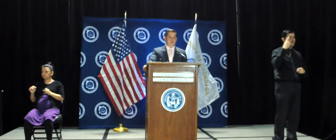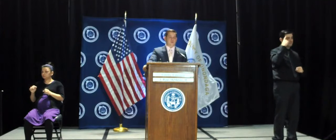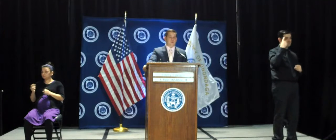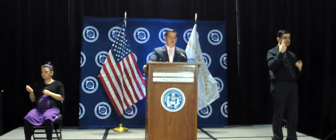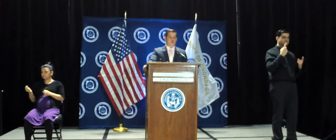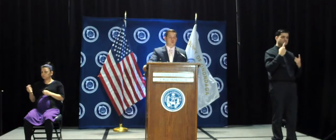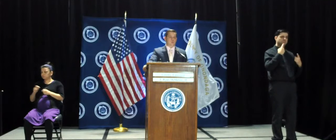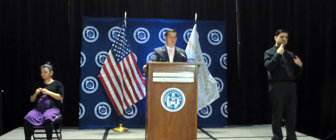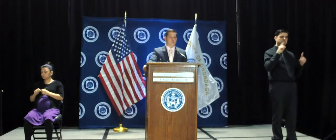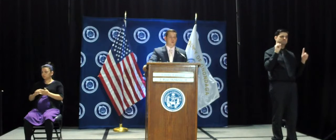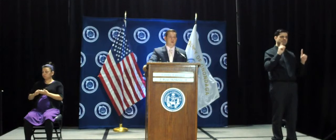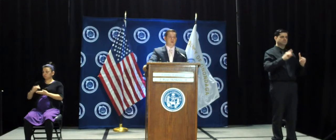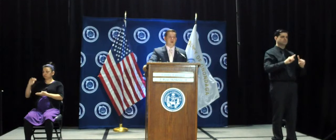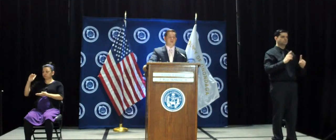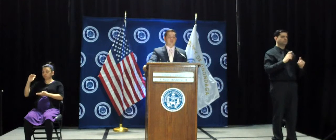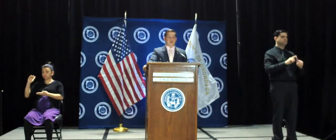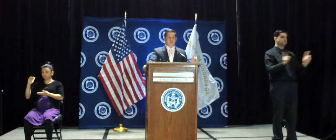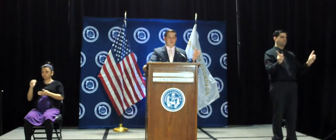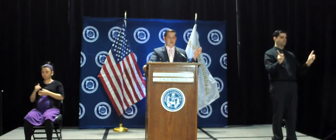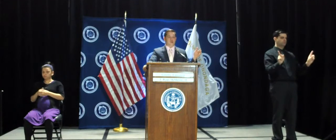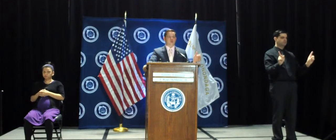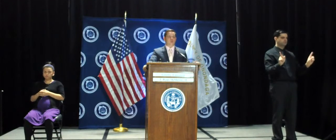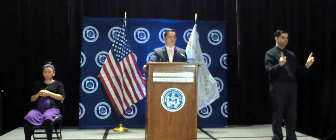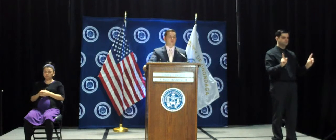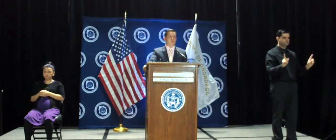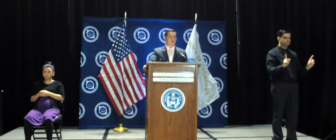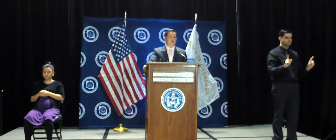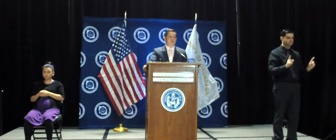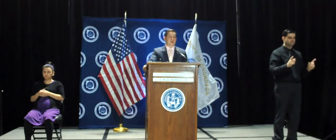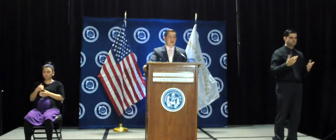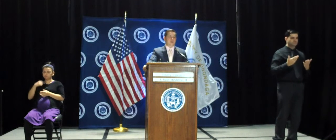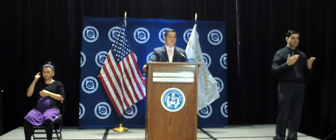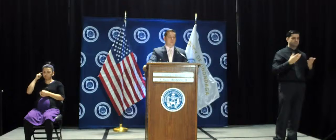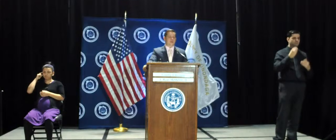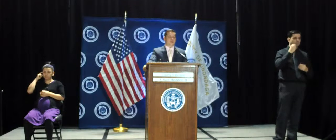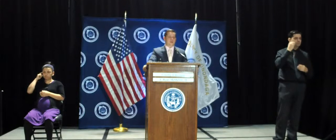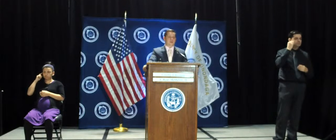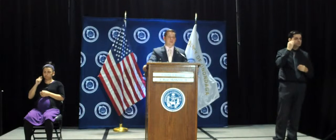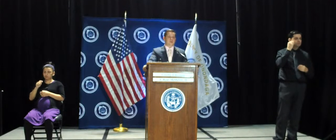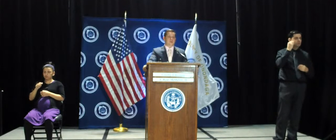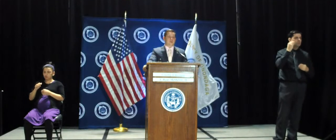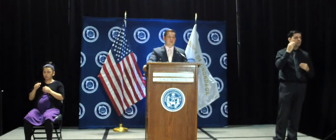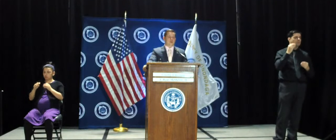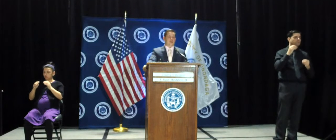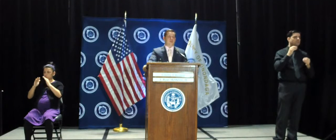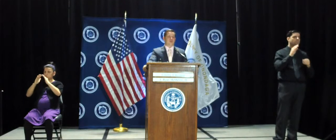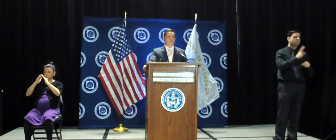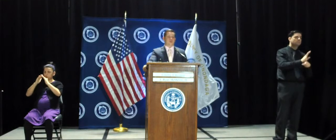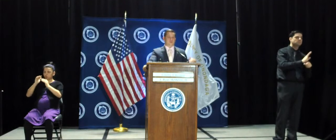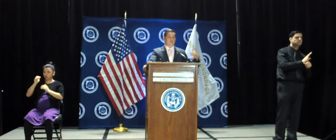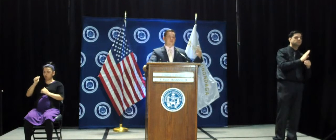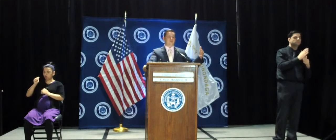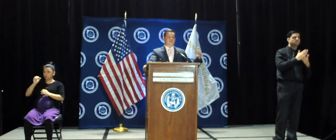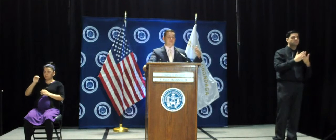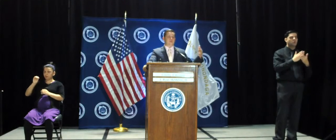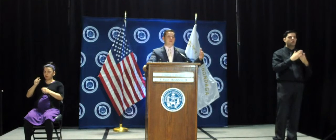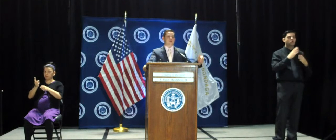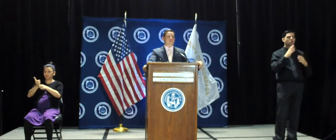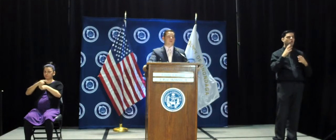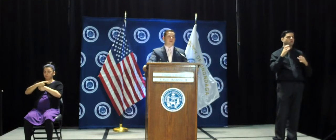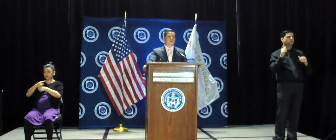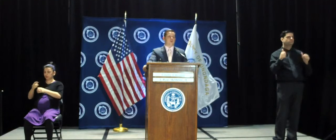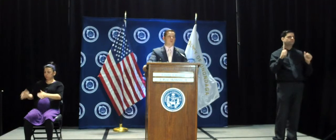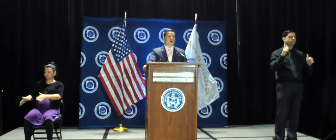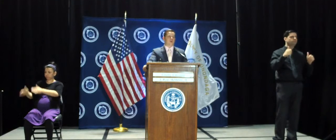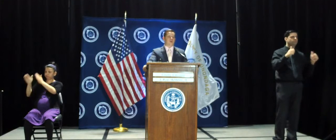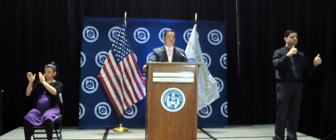it. I think you'll have a mixed-use component to it. I think you'll have a residential component to it. A lot of other communities have done these types